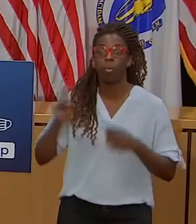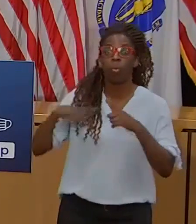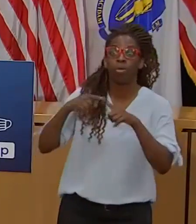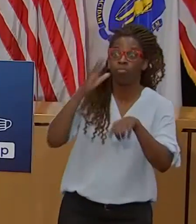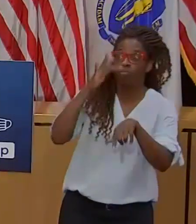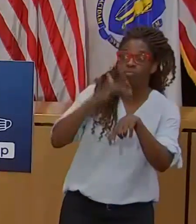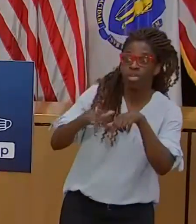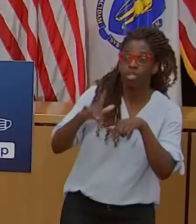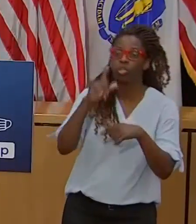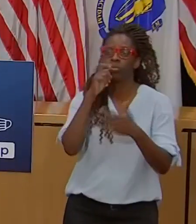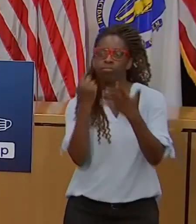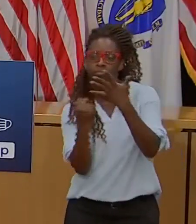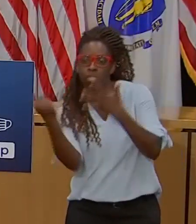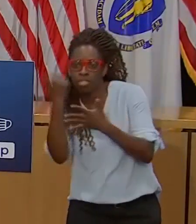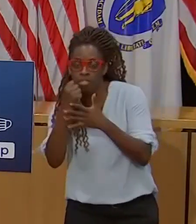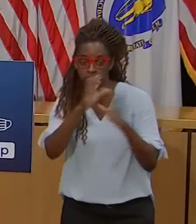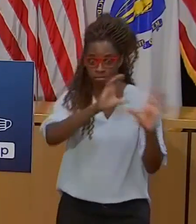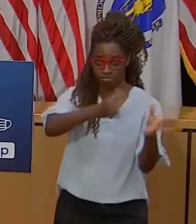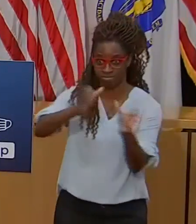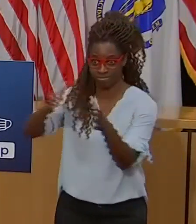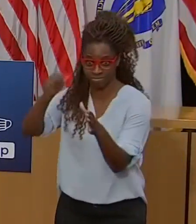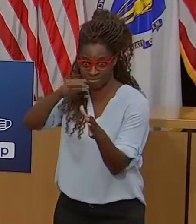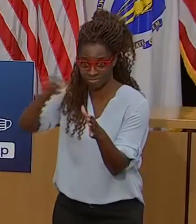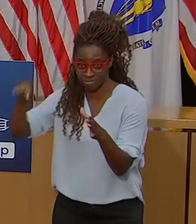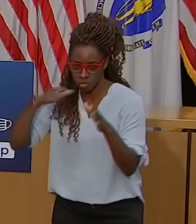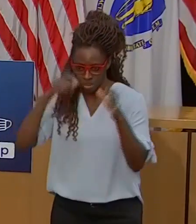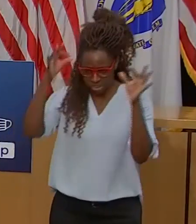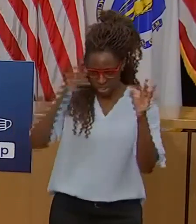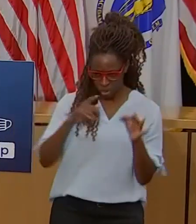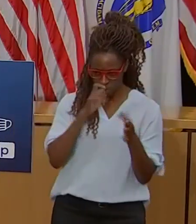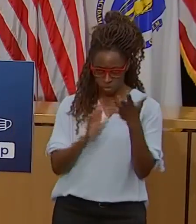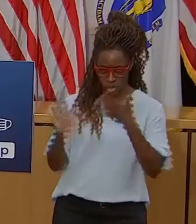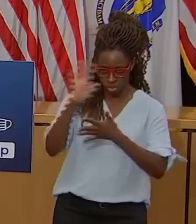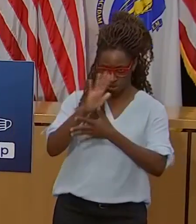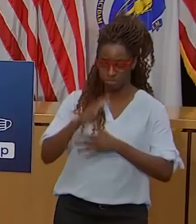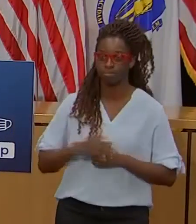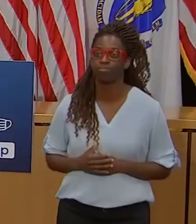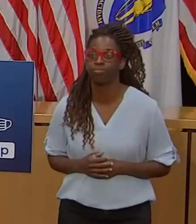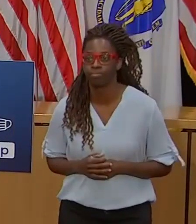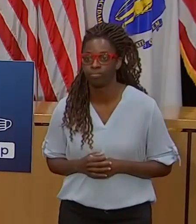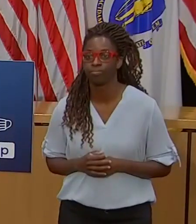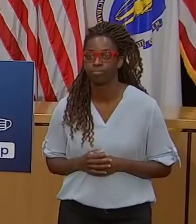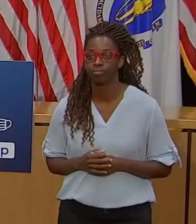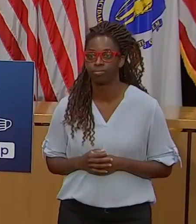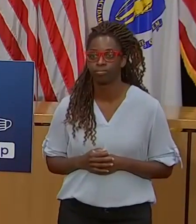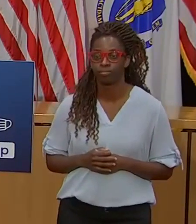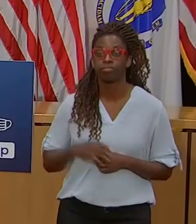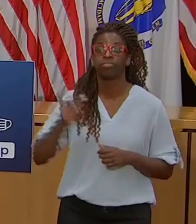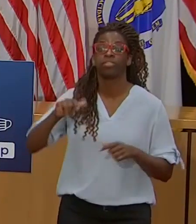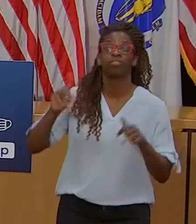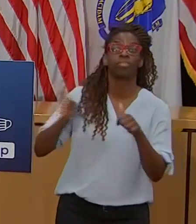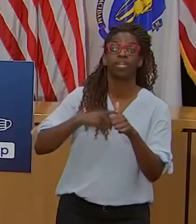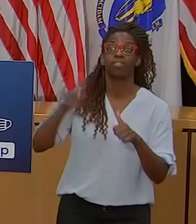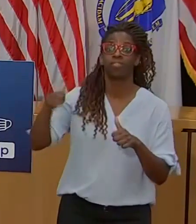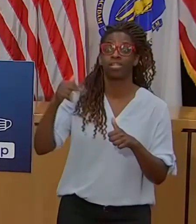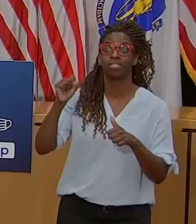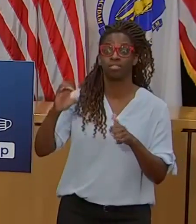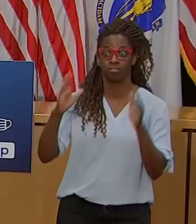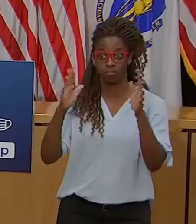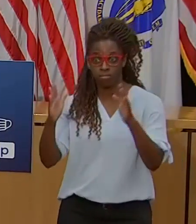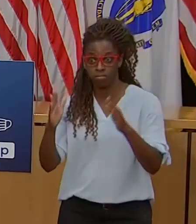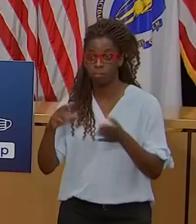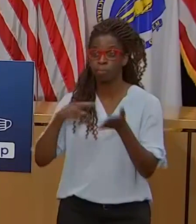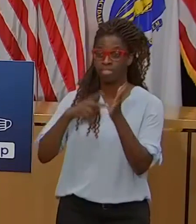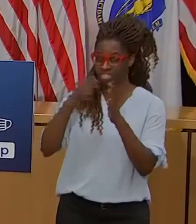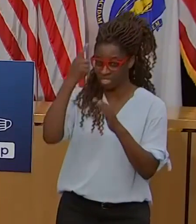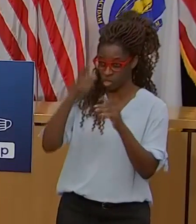for the first doses. Our plan for the first round of vaccine shipments maximizes life-saving care for our most vulnerable residents